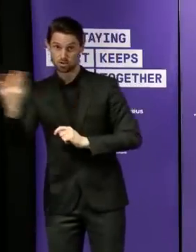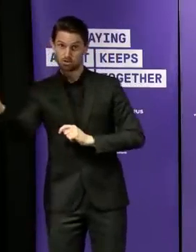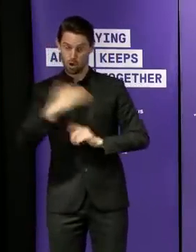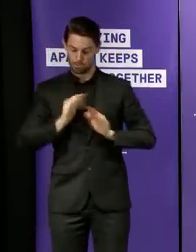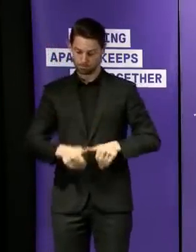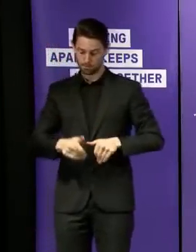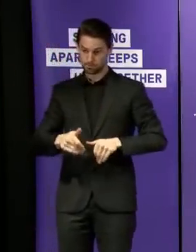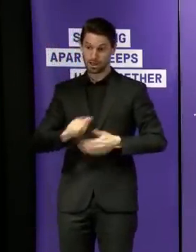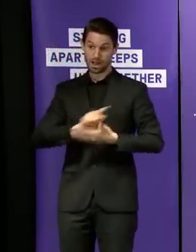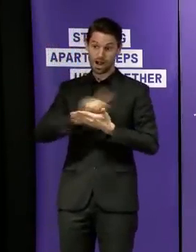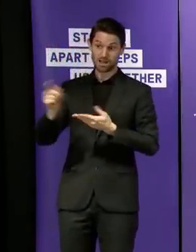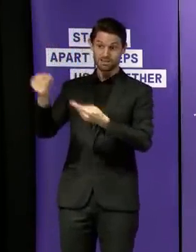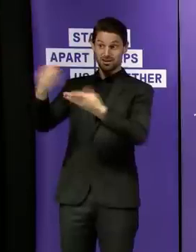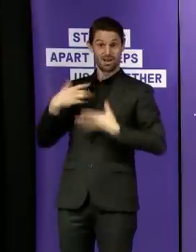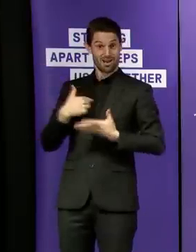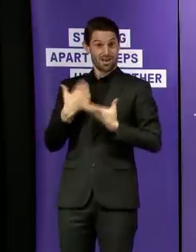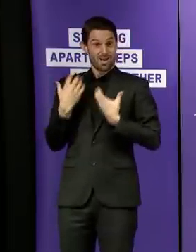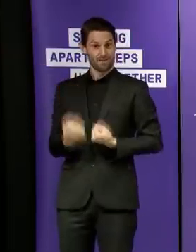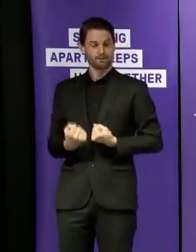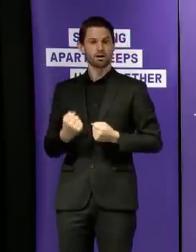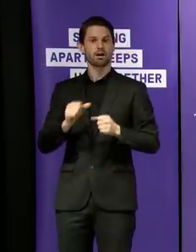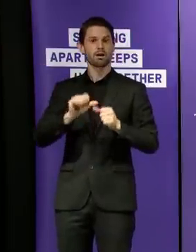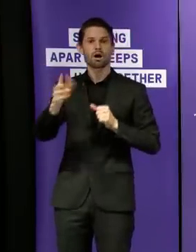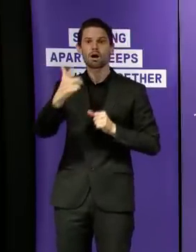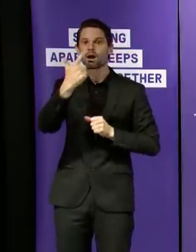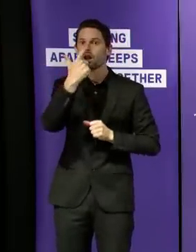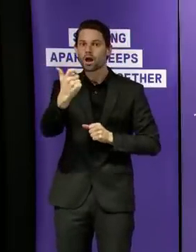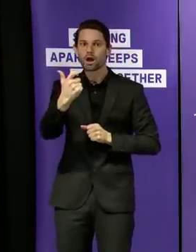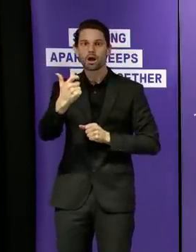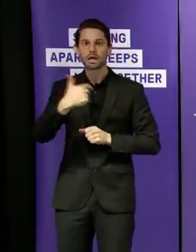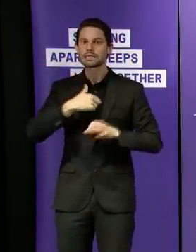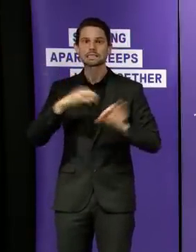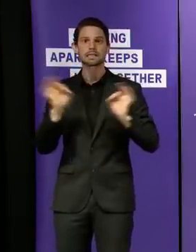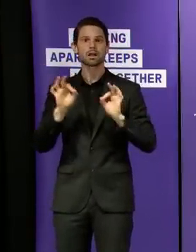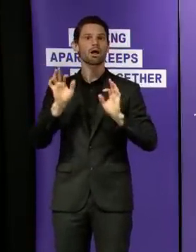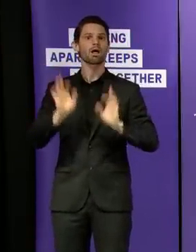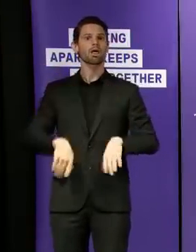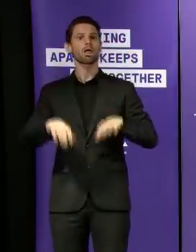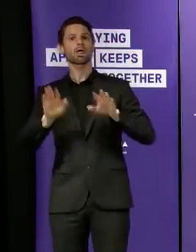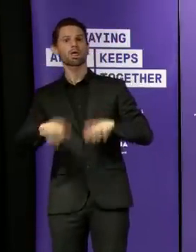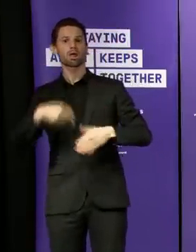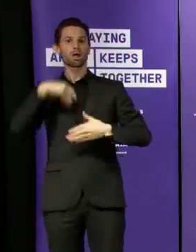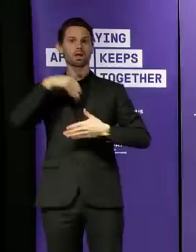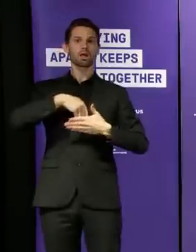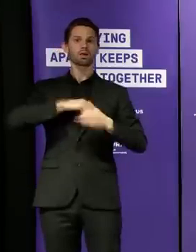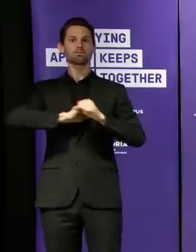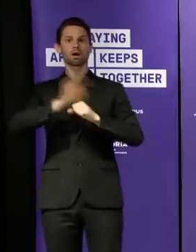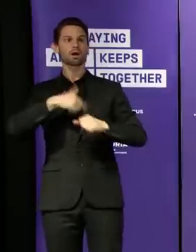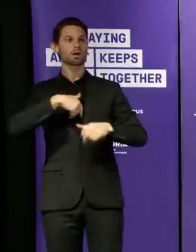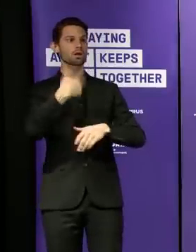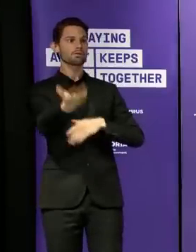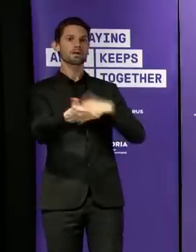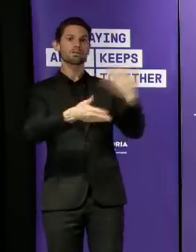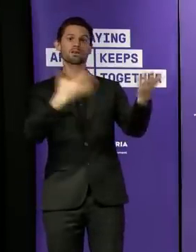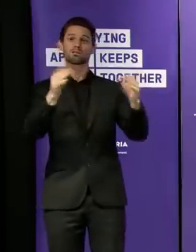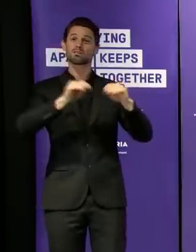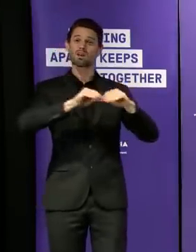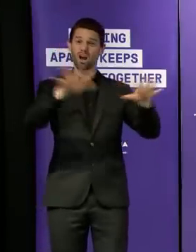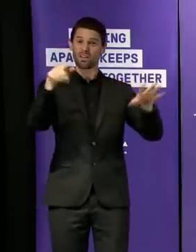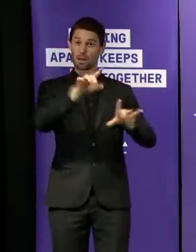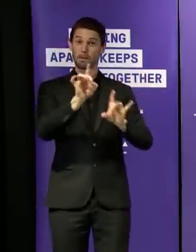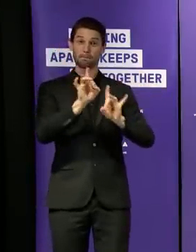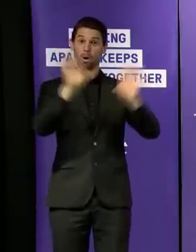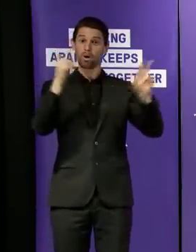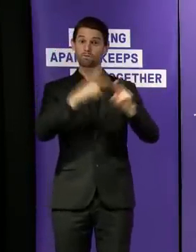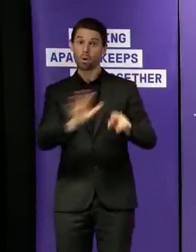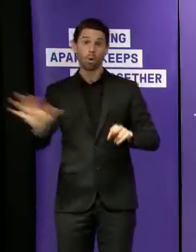positive test is not a bad thing. There's no shame, there's no stigma. The virus does not discriminate. We don't. No one does. We've got to get